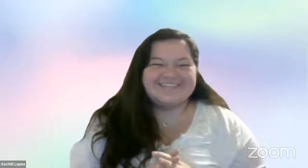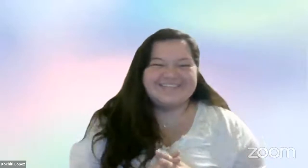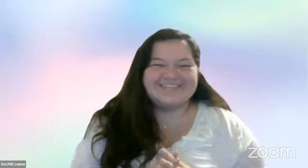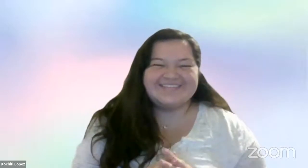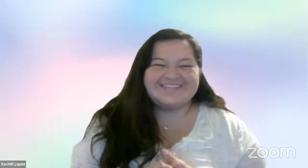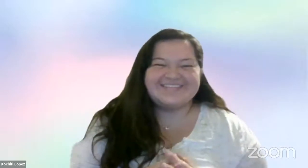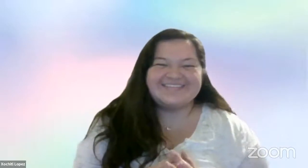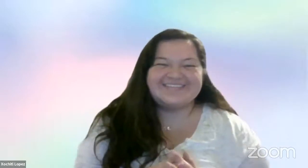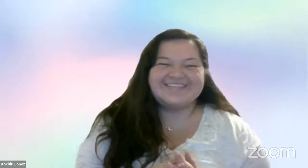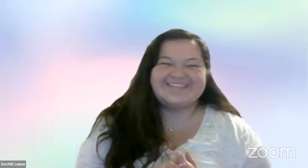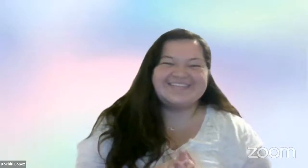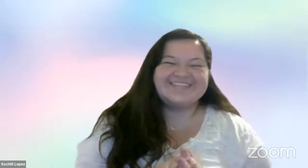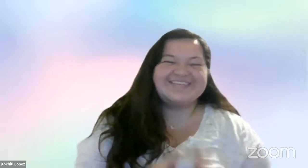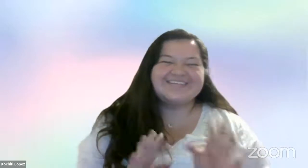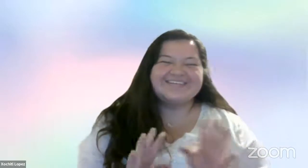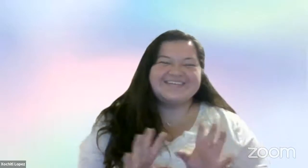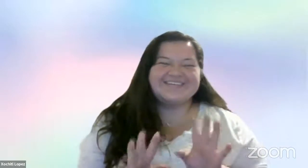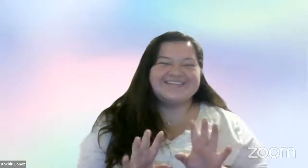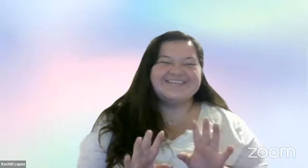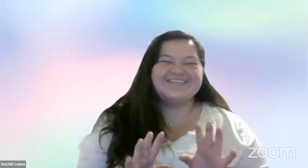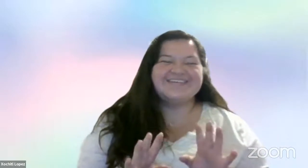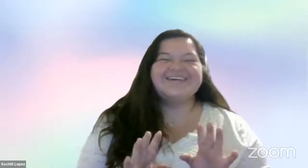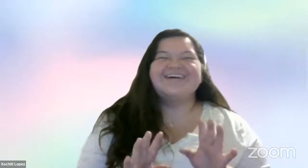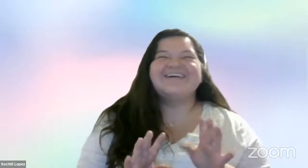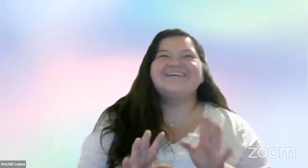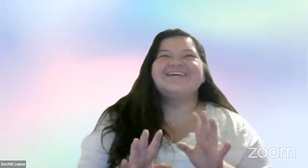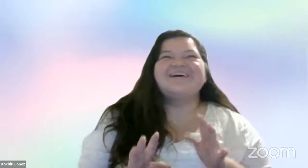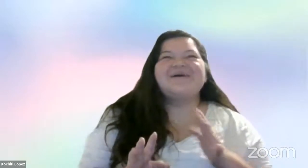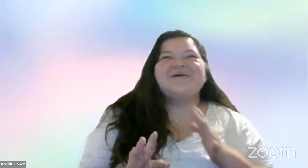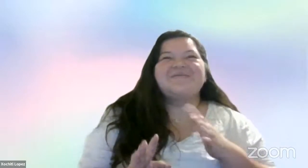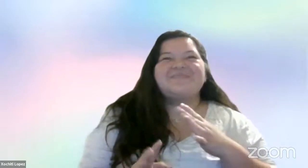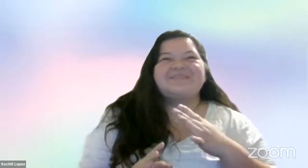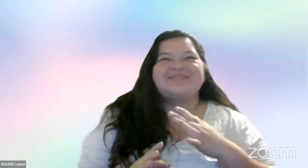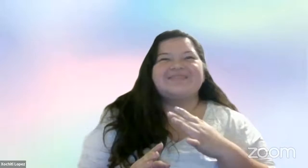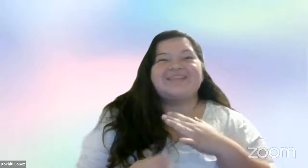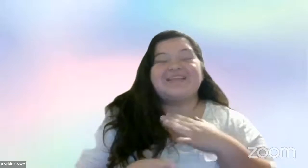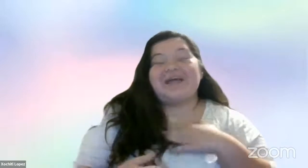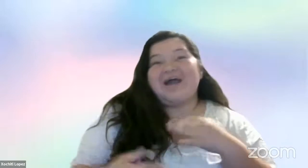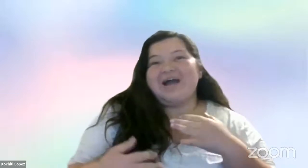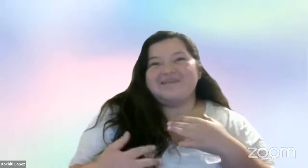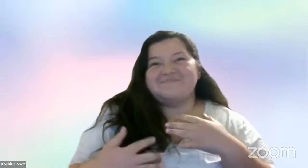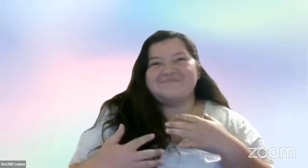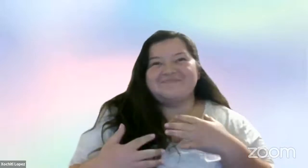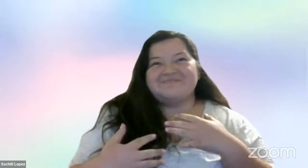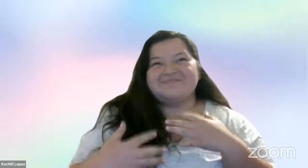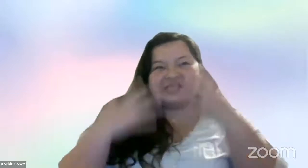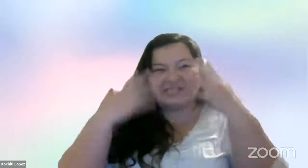you're doing fine. What are you talking about? Keep signing, girl. But I'm